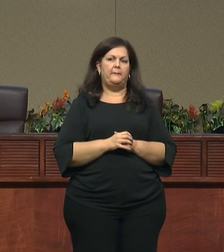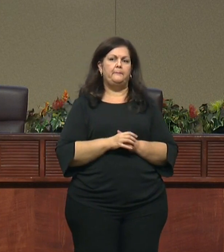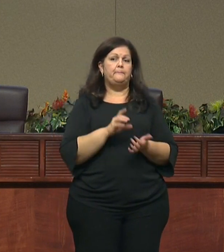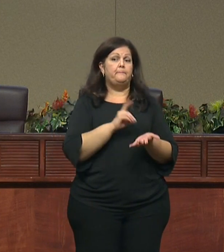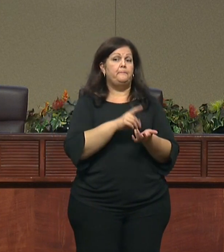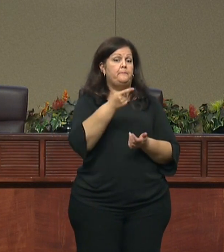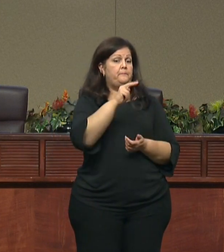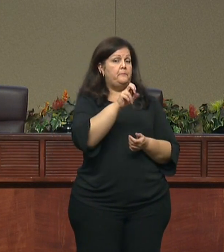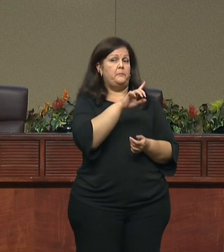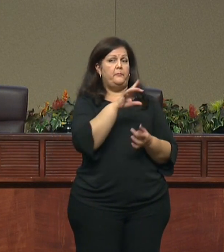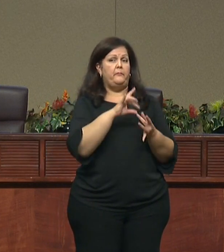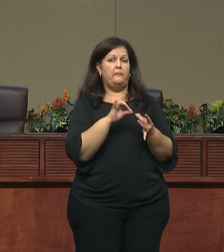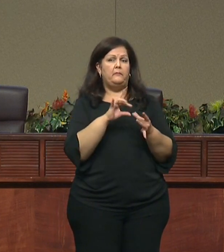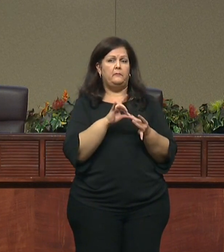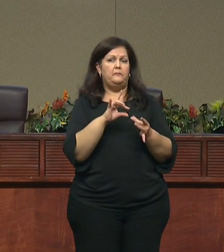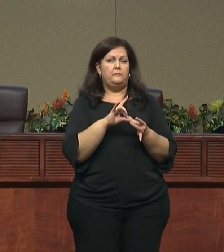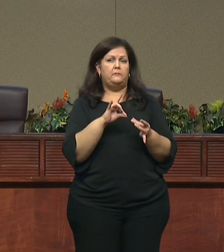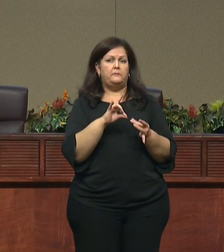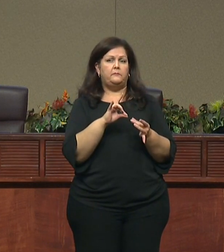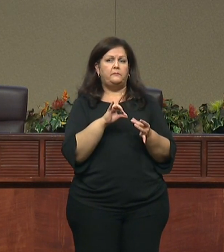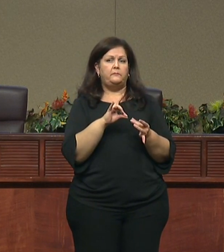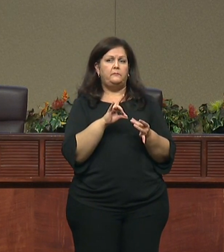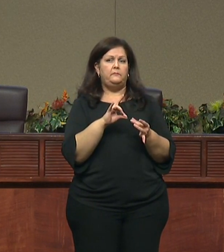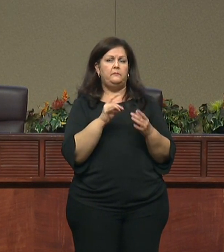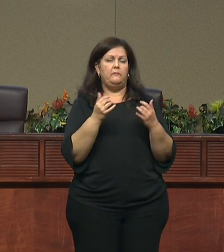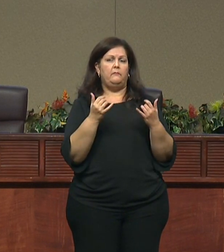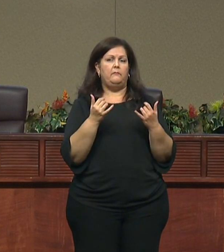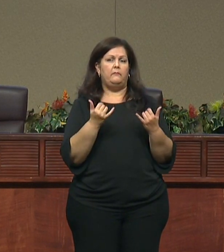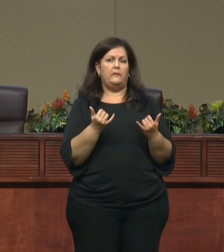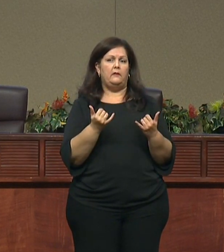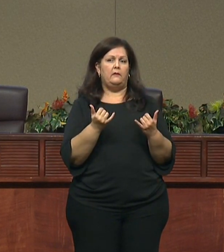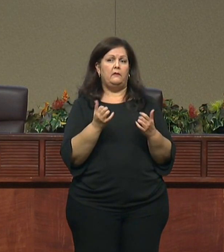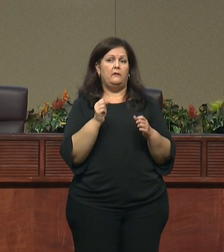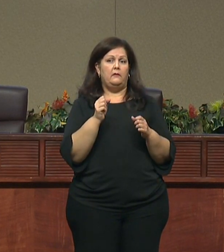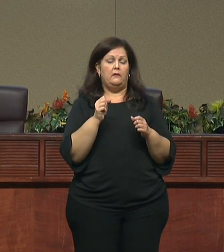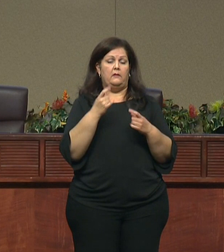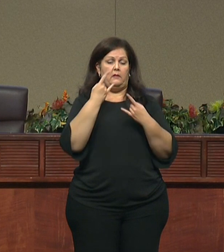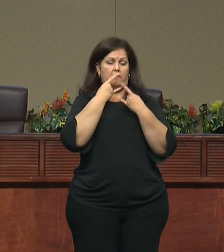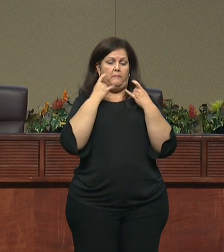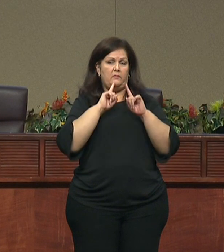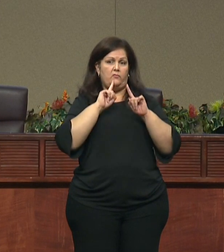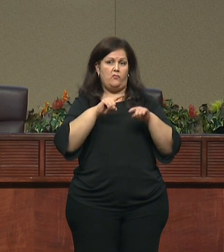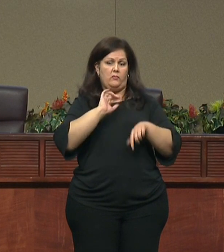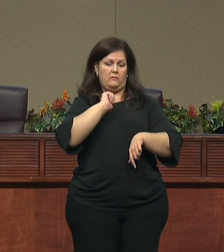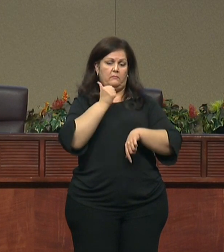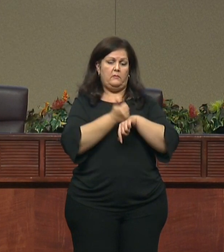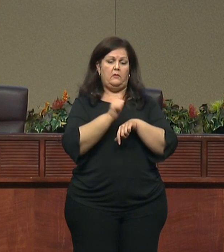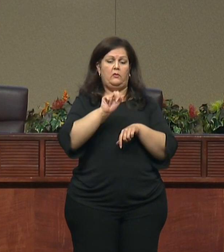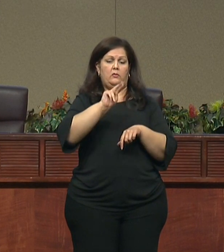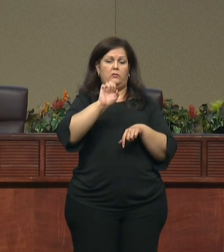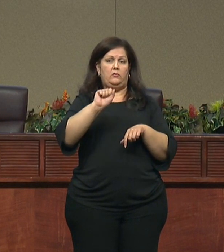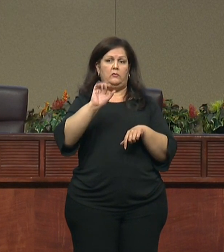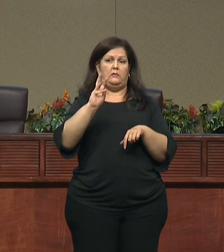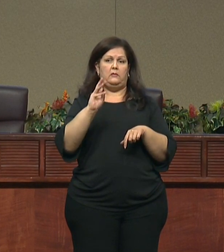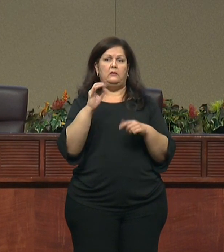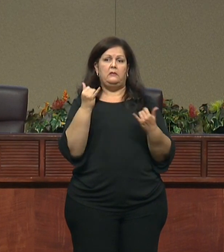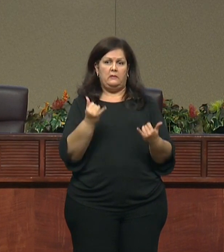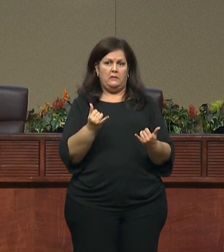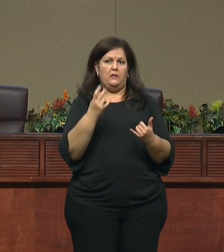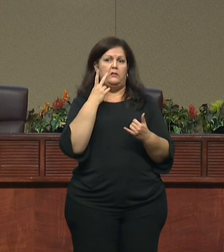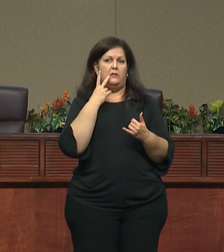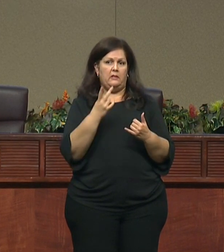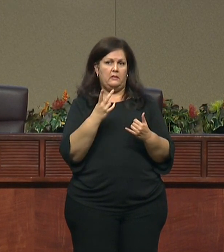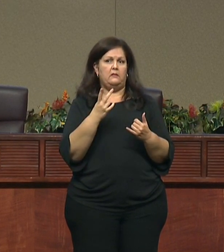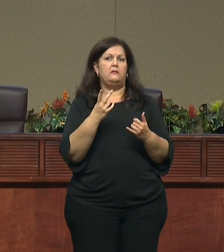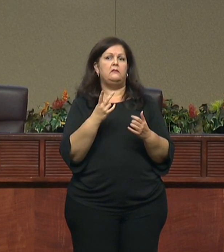Dr. Pino, you mentioned that at this point, since the order went in on June 20th, now you're starting to see these, the